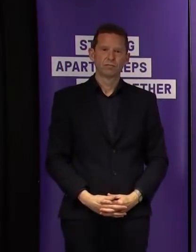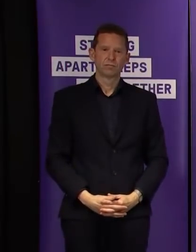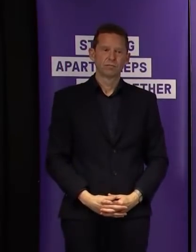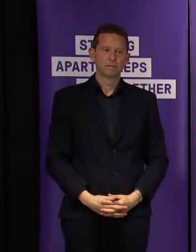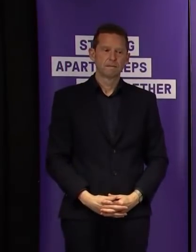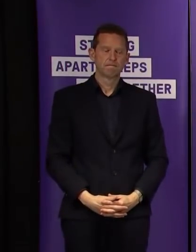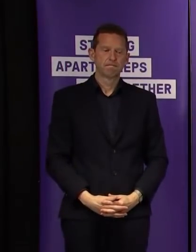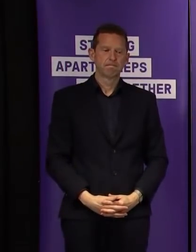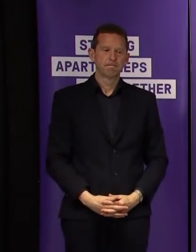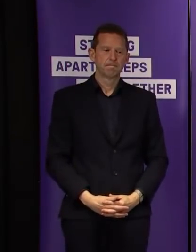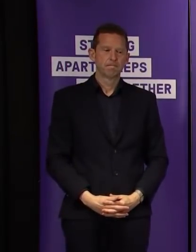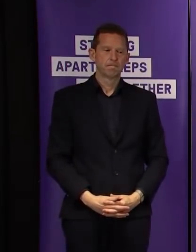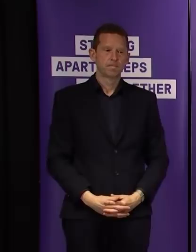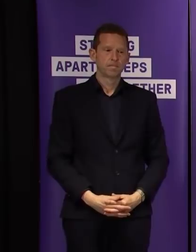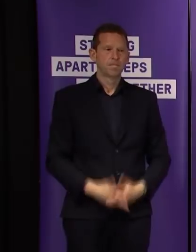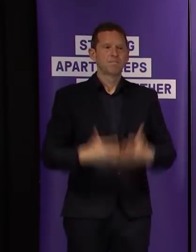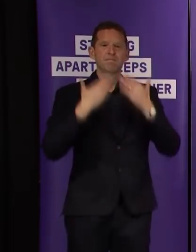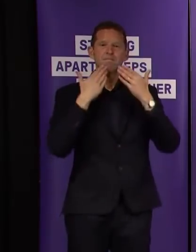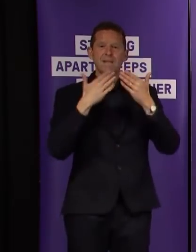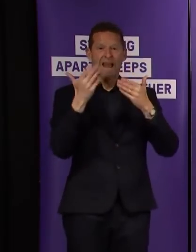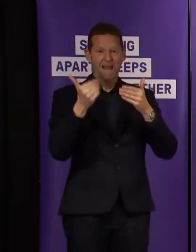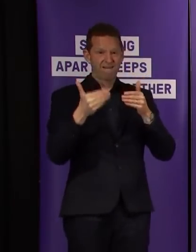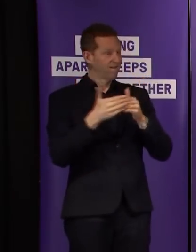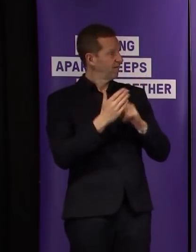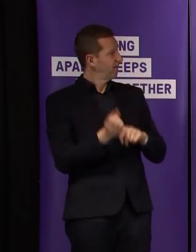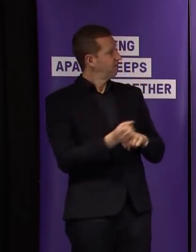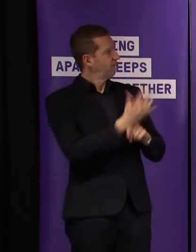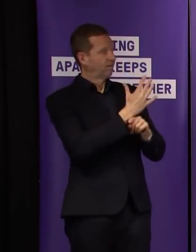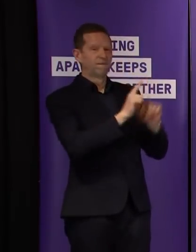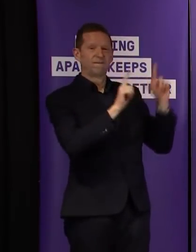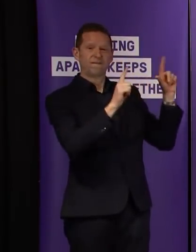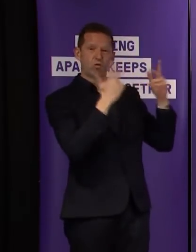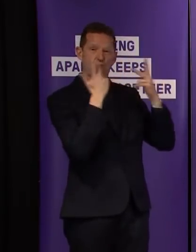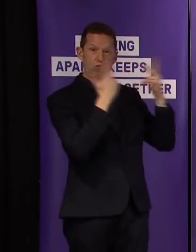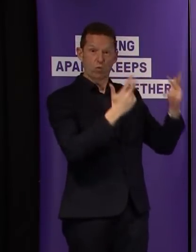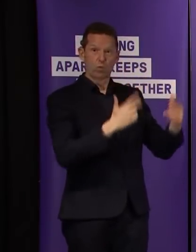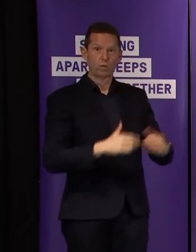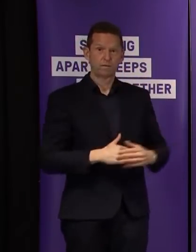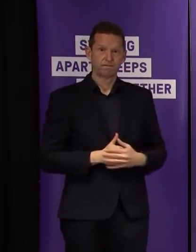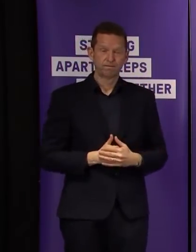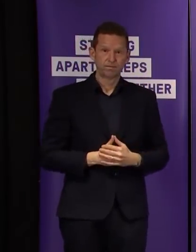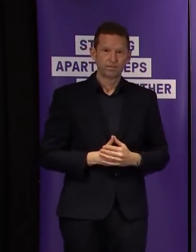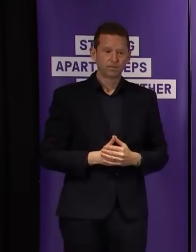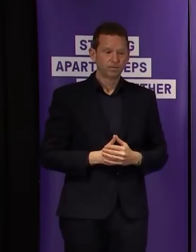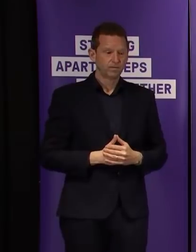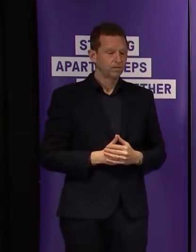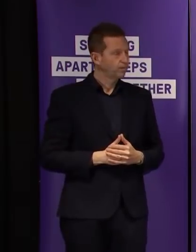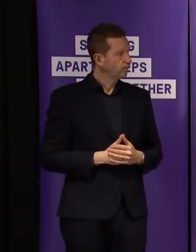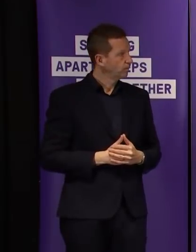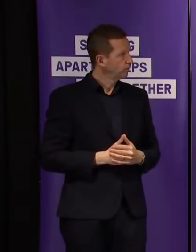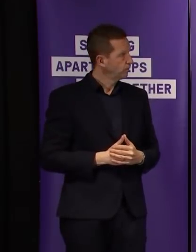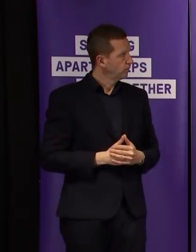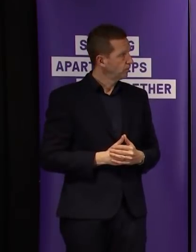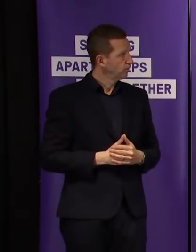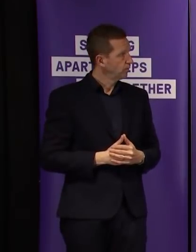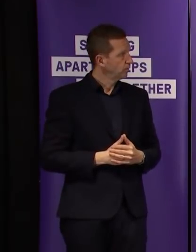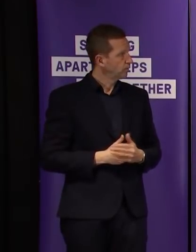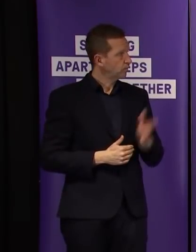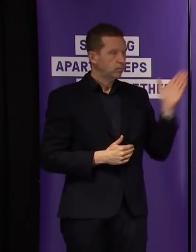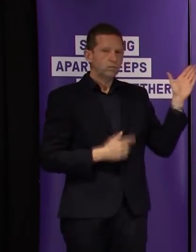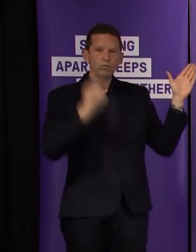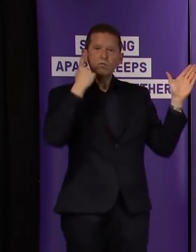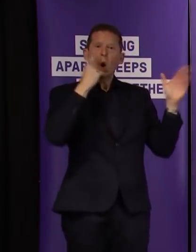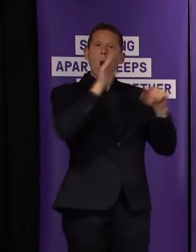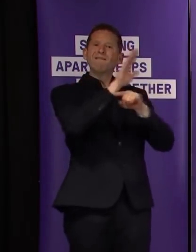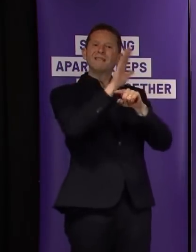Thanks, Premier. I'll just have the slides. Thank you. So I'll just have the next one. Thanks. So many countries are